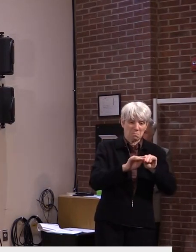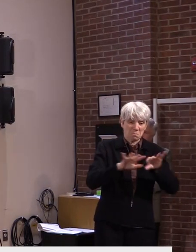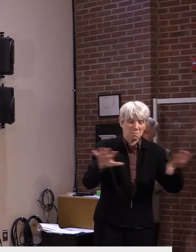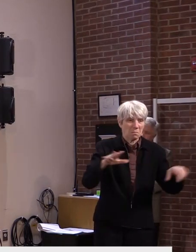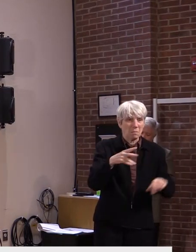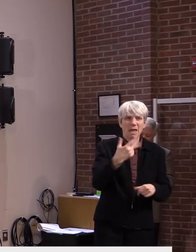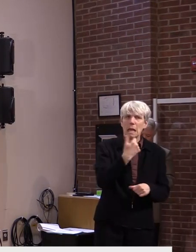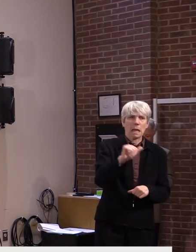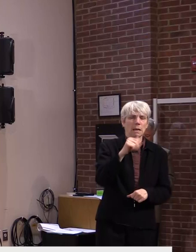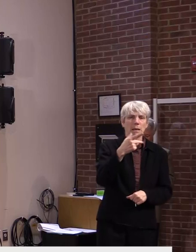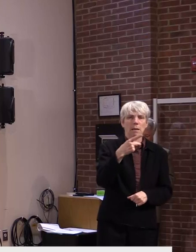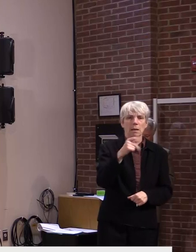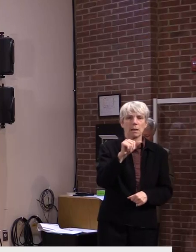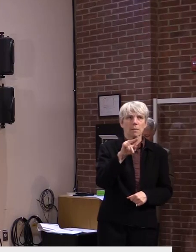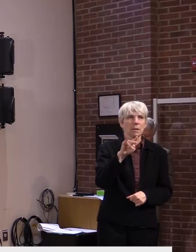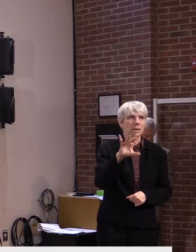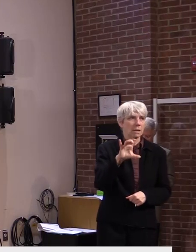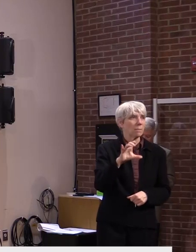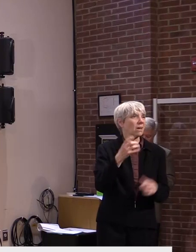other point I wanted to quickly make out